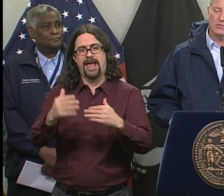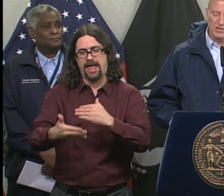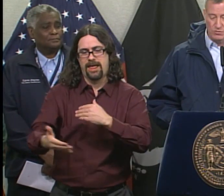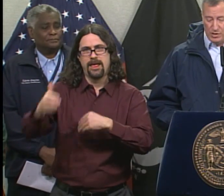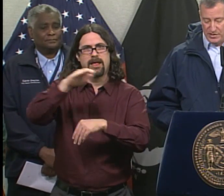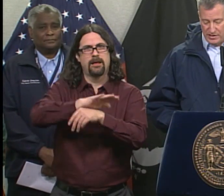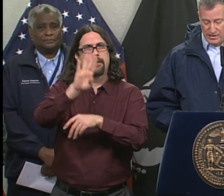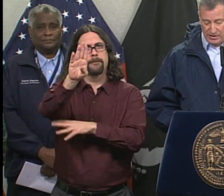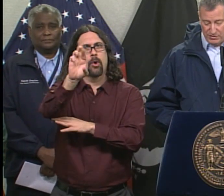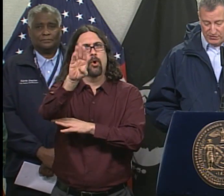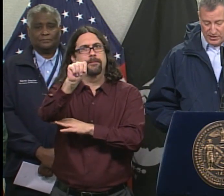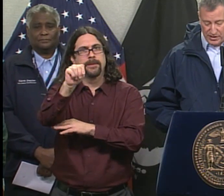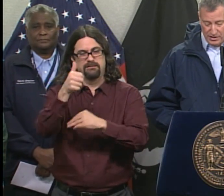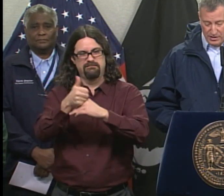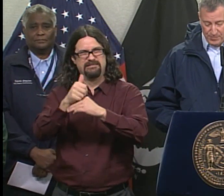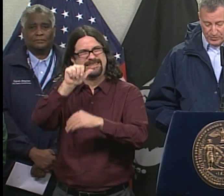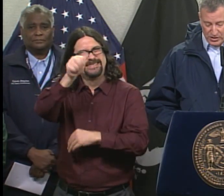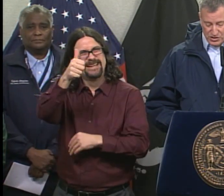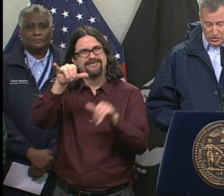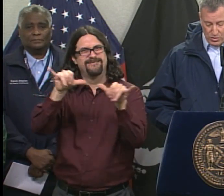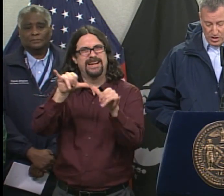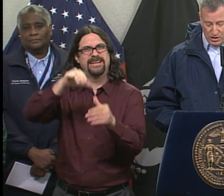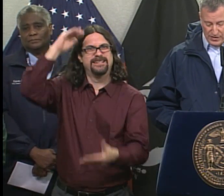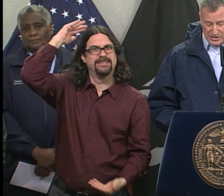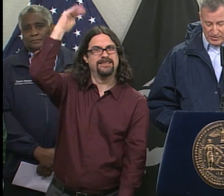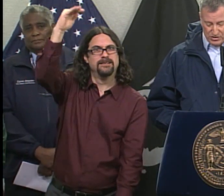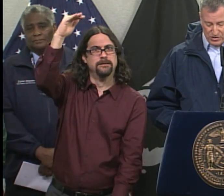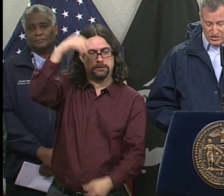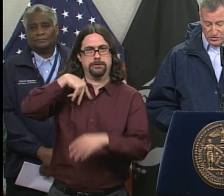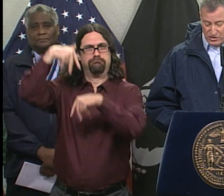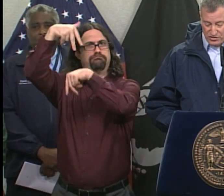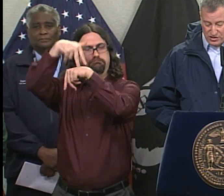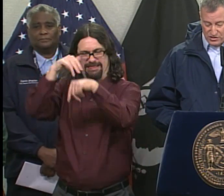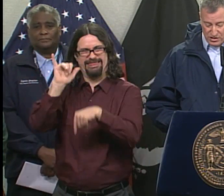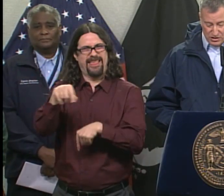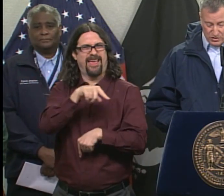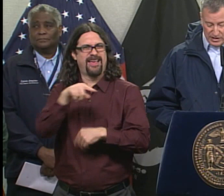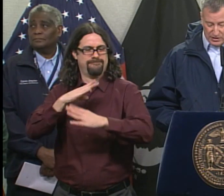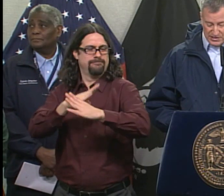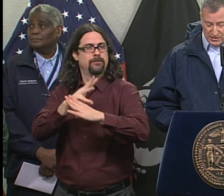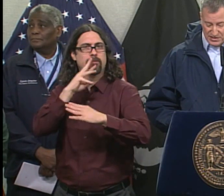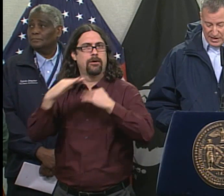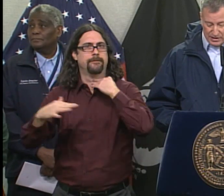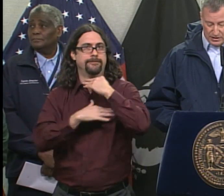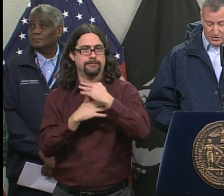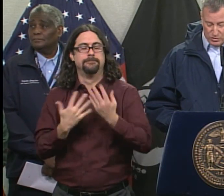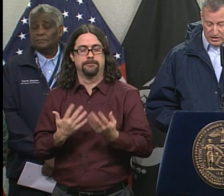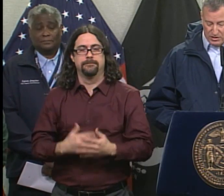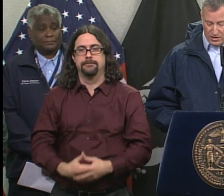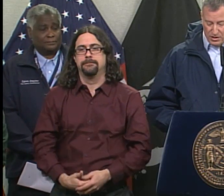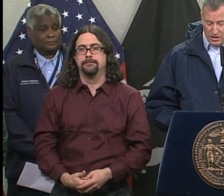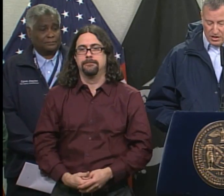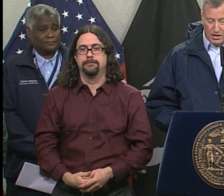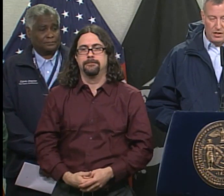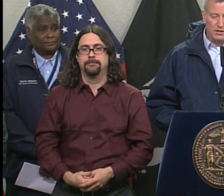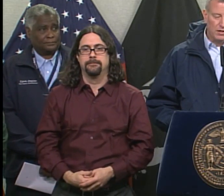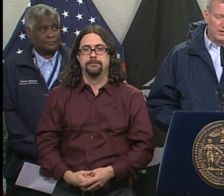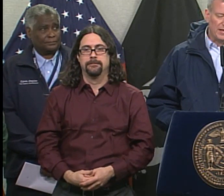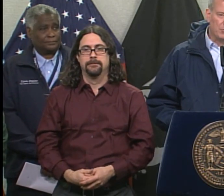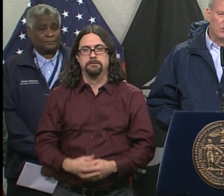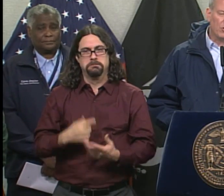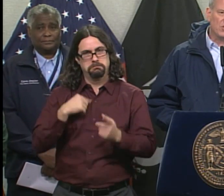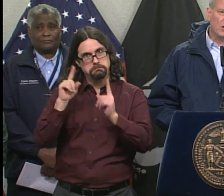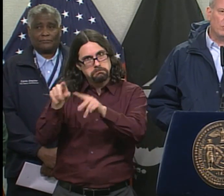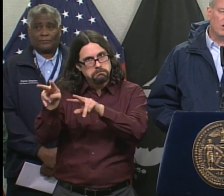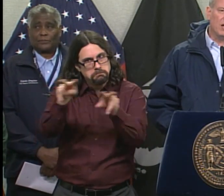was another reason why we didn't have the flooding. So that's been a good situation. I saw it in Coney Island. I was out in Staten Island as well. I think